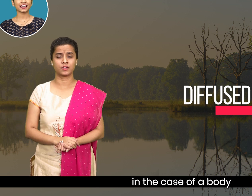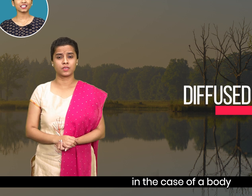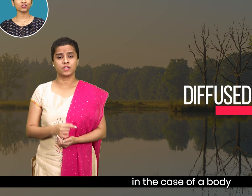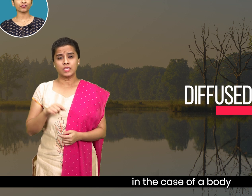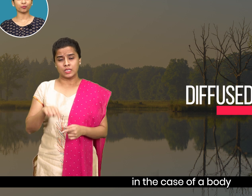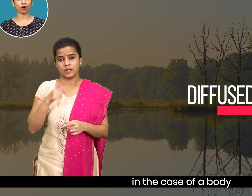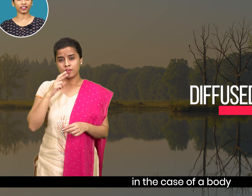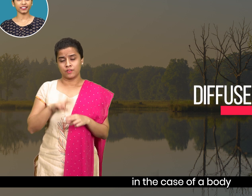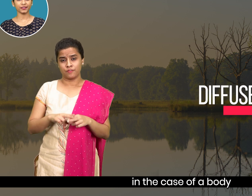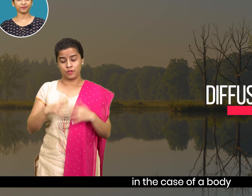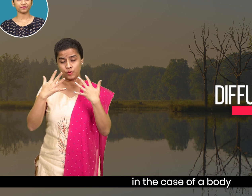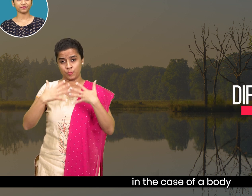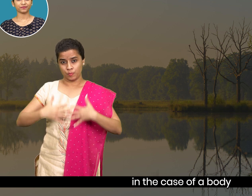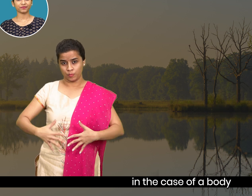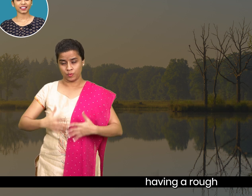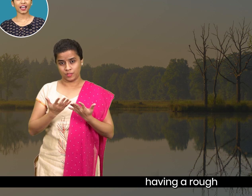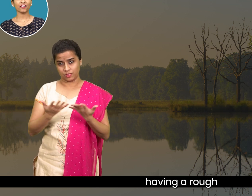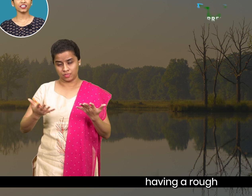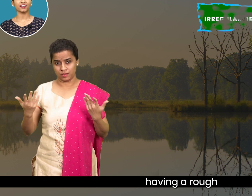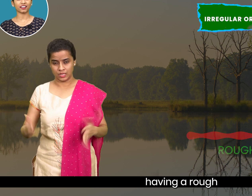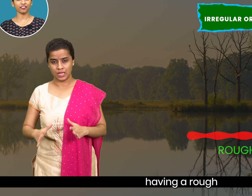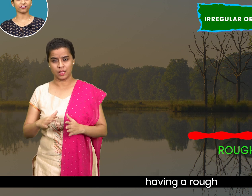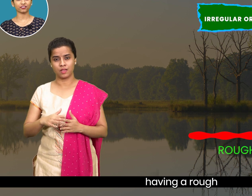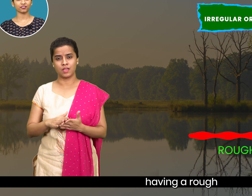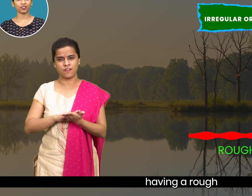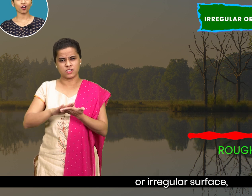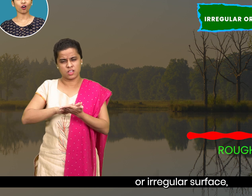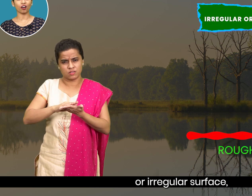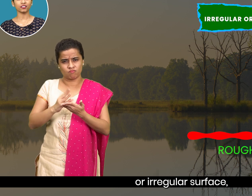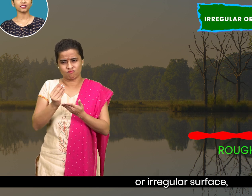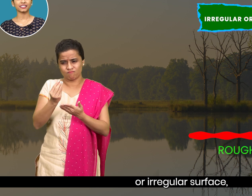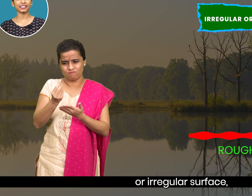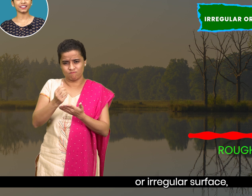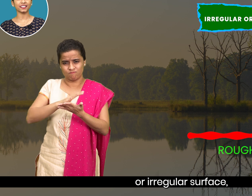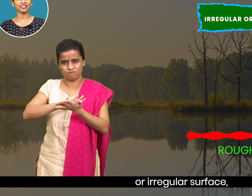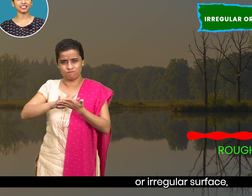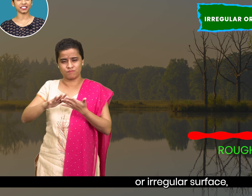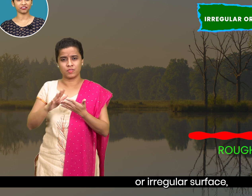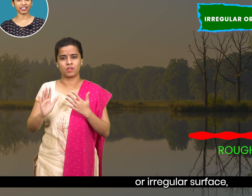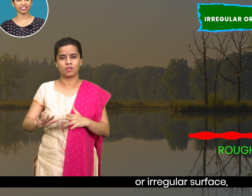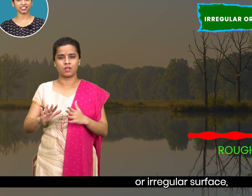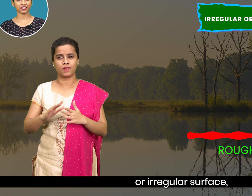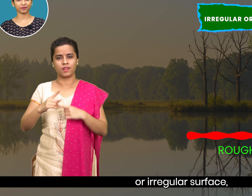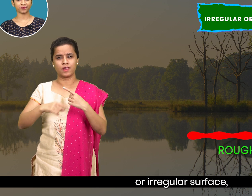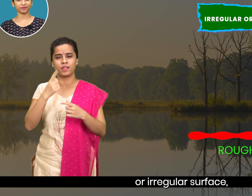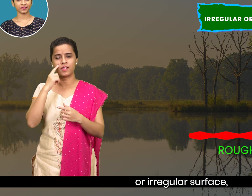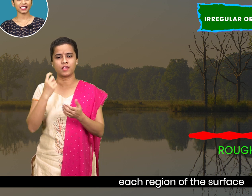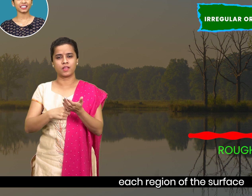In the case of a body having a rough or irregular